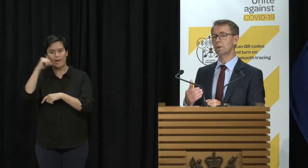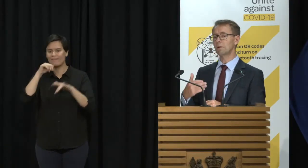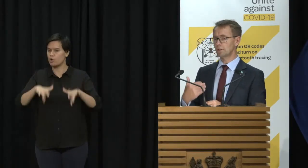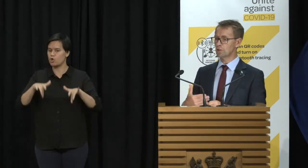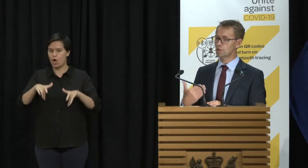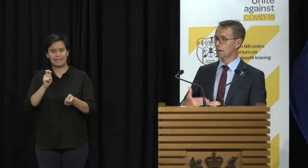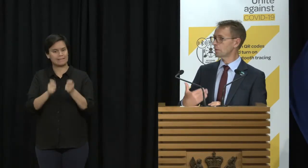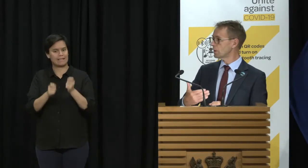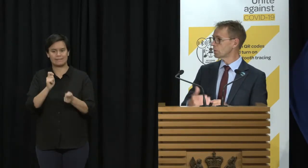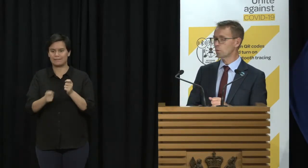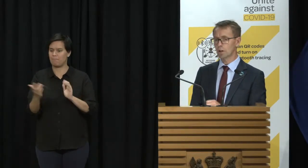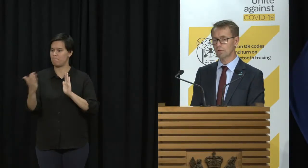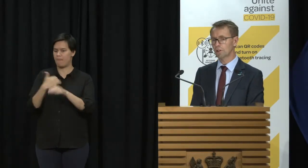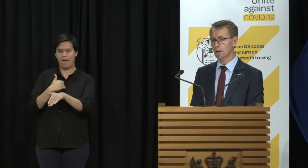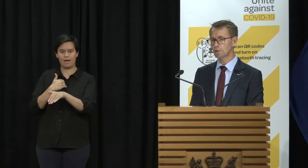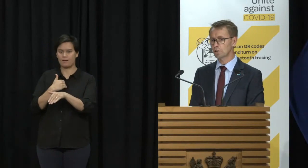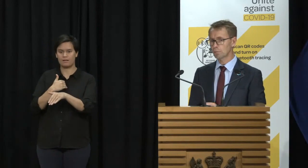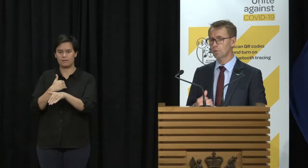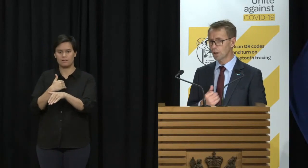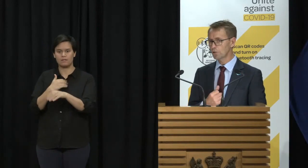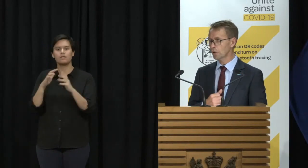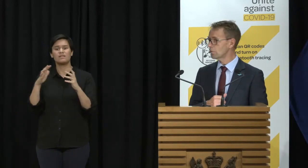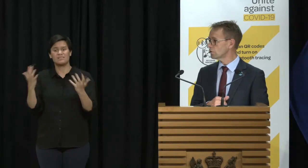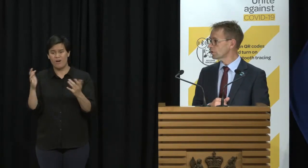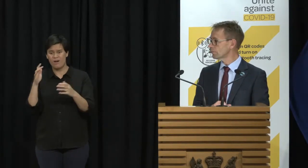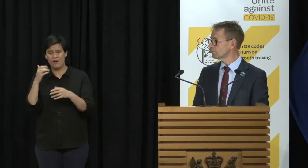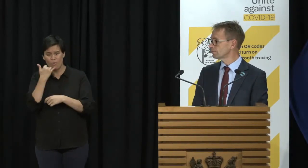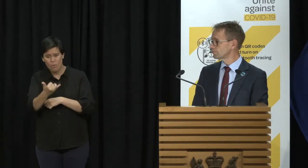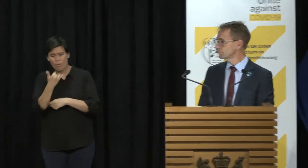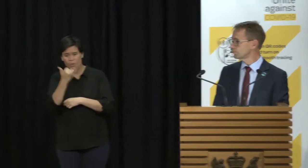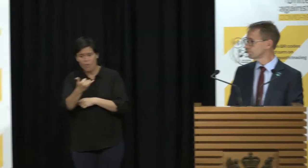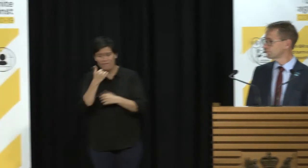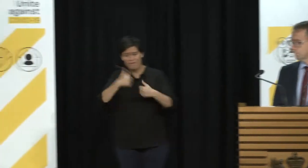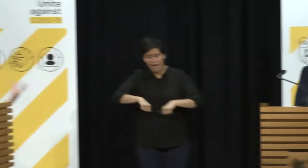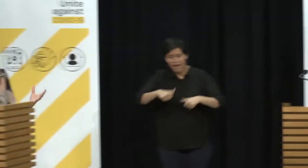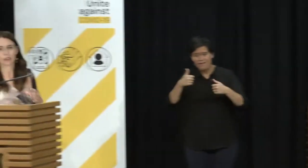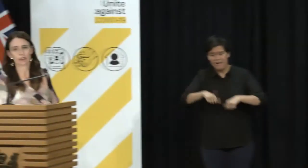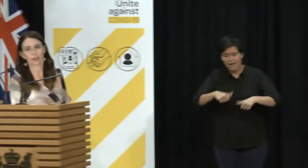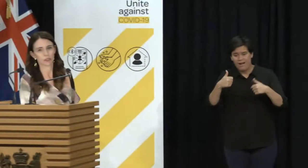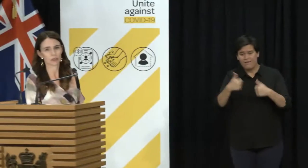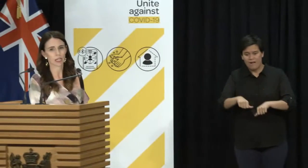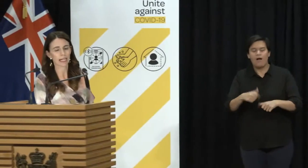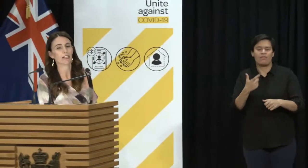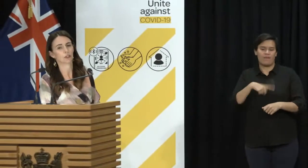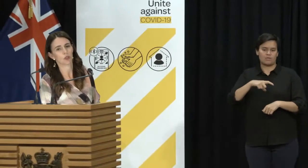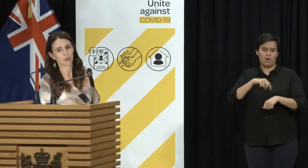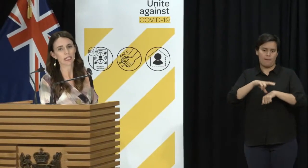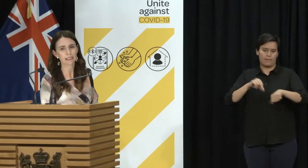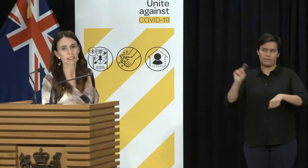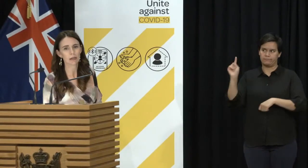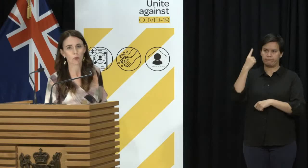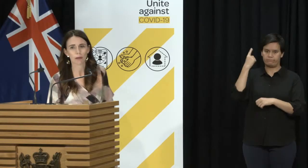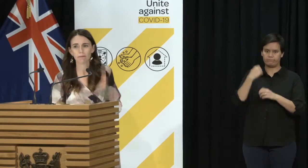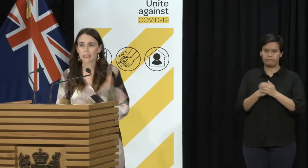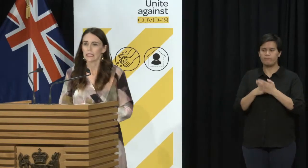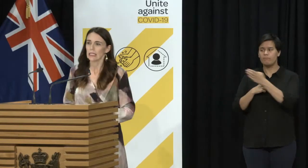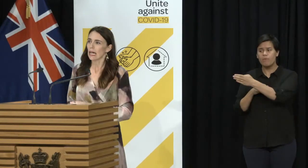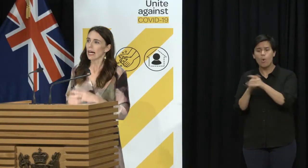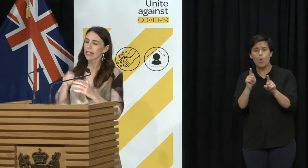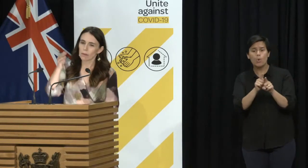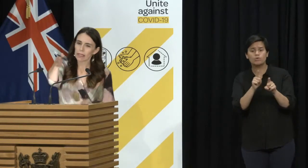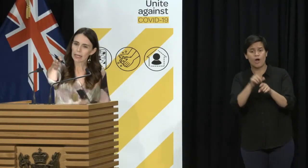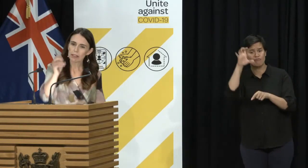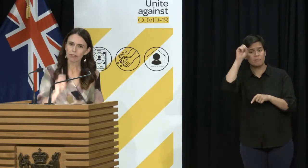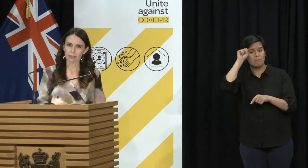smallish number. That is exactly when we would have stared to use providers. And that was amongst a cohort of 1,100 close casual contacts at that point. I'm going to